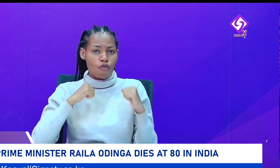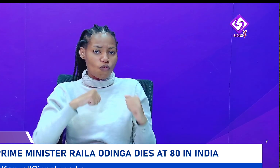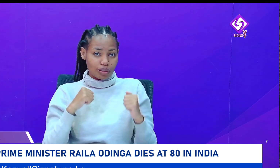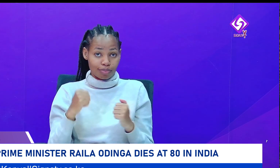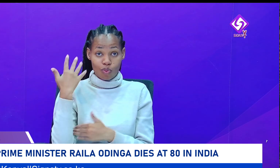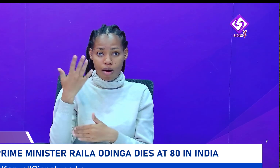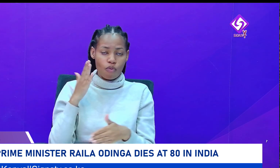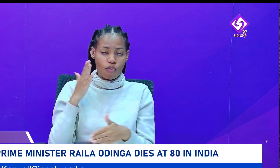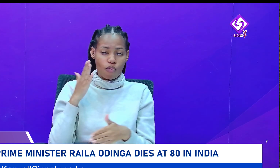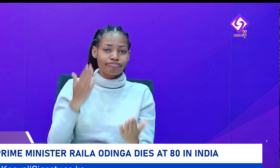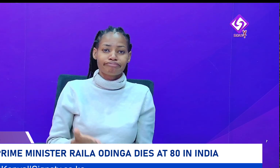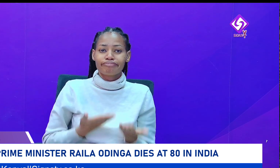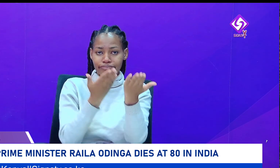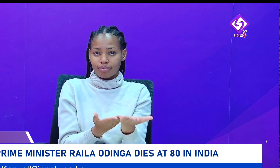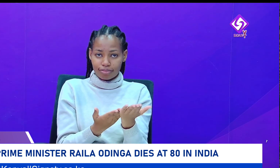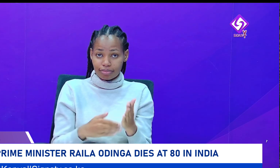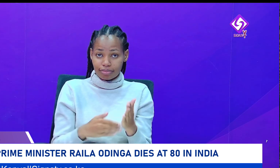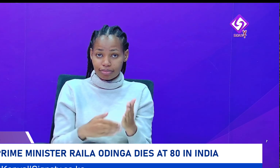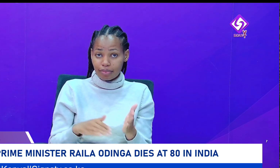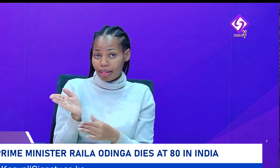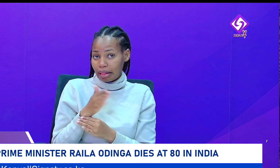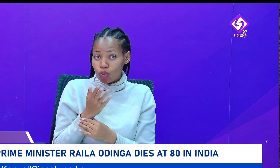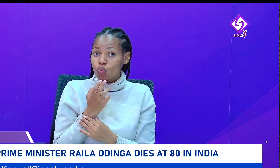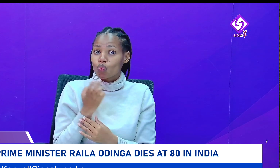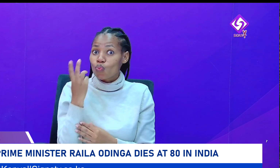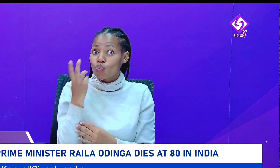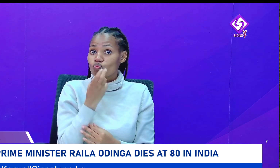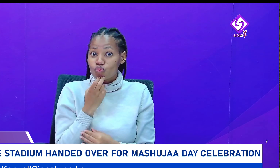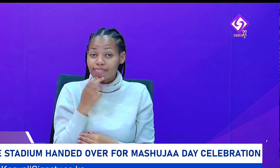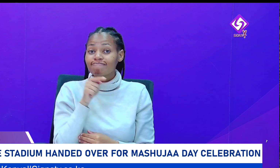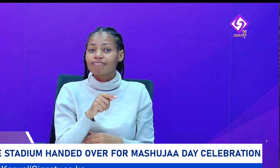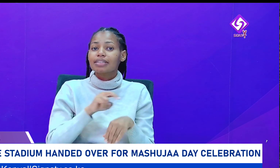on Tuesday to the National Celebrations Steering Committee.